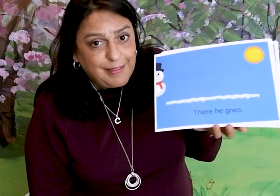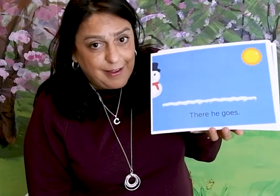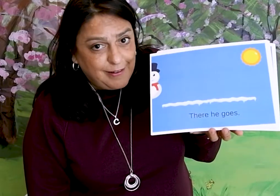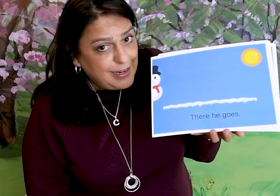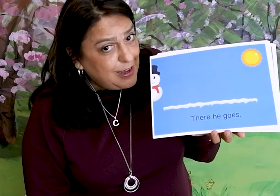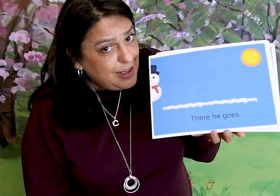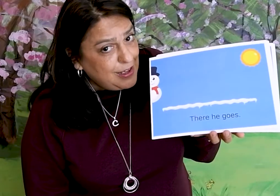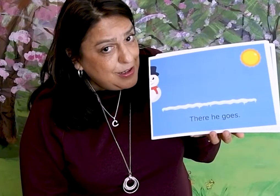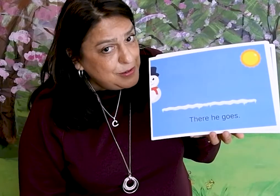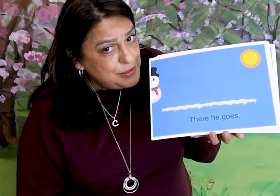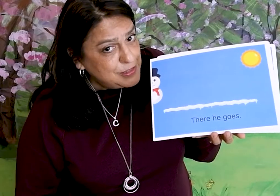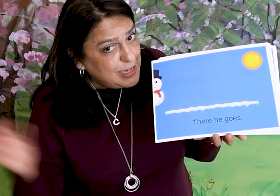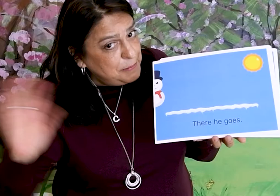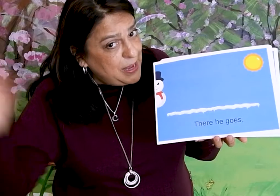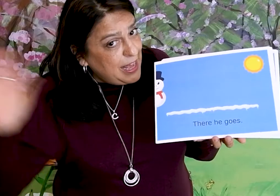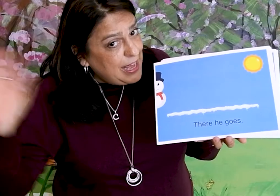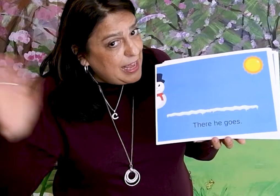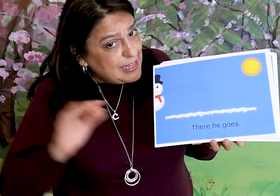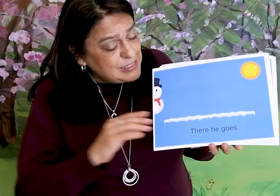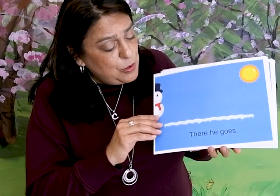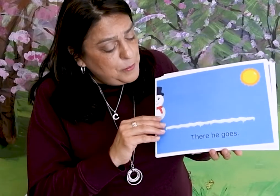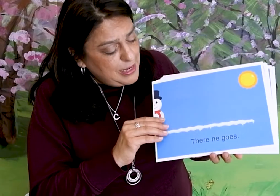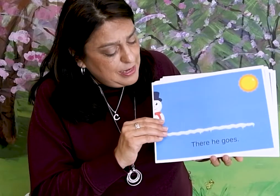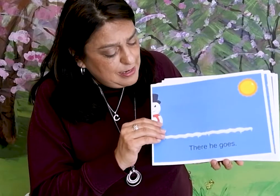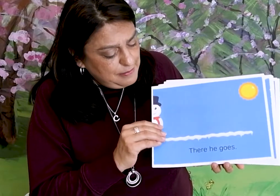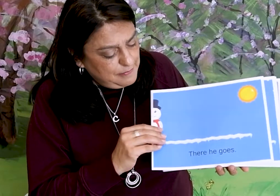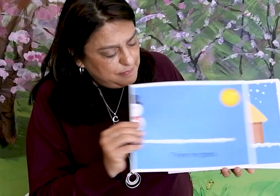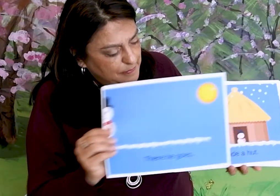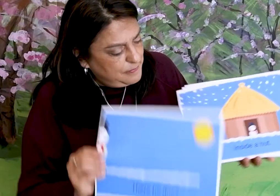There he goes, say goodbye, snowman.